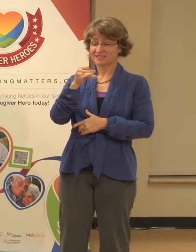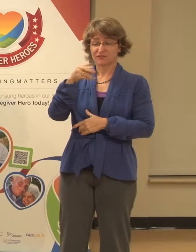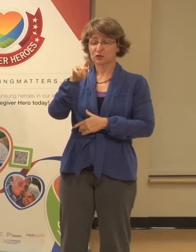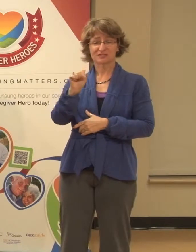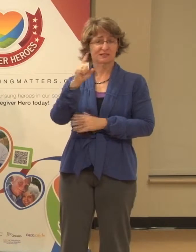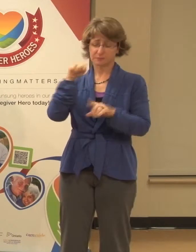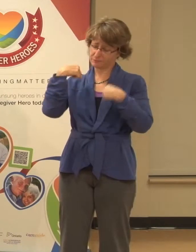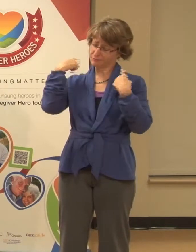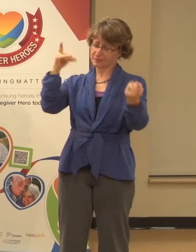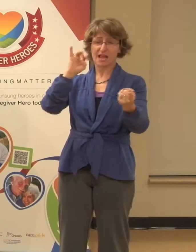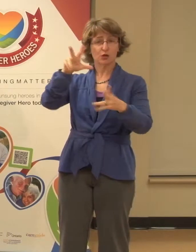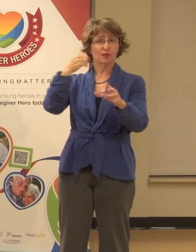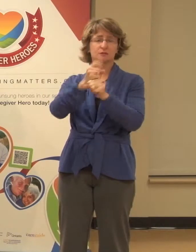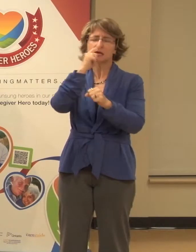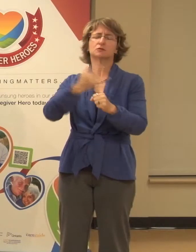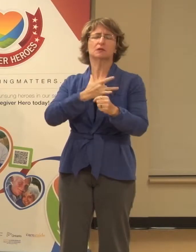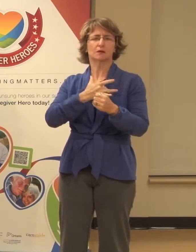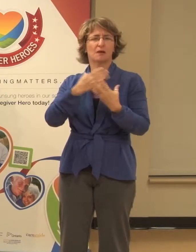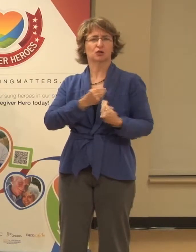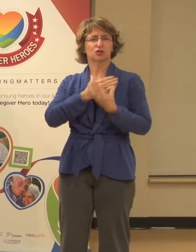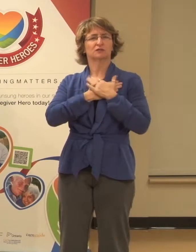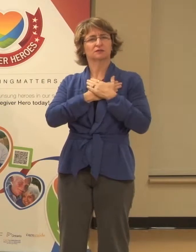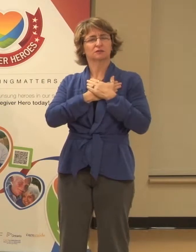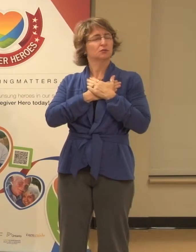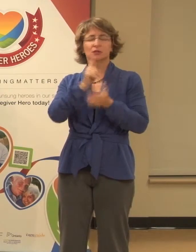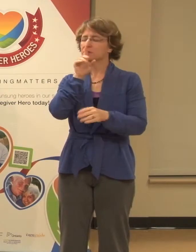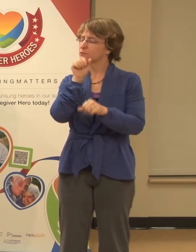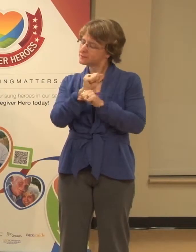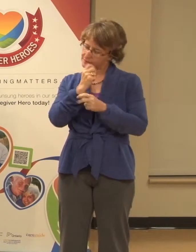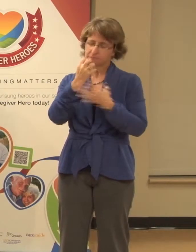is because we're very compassionate. We do care about